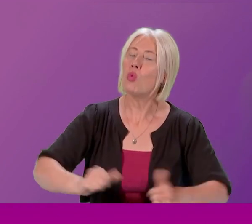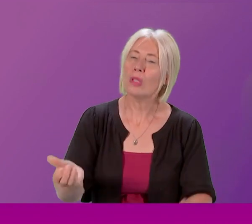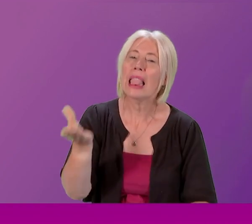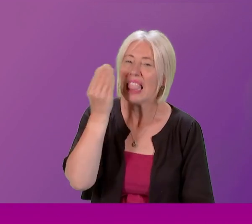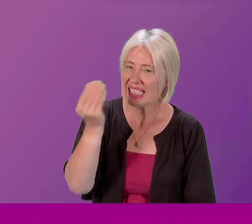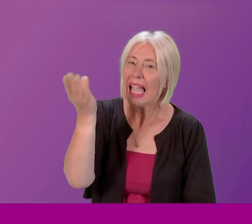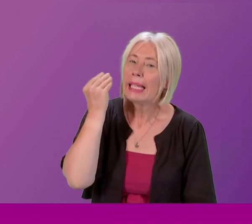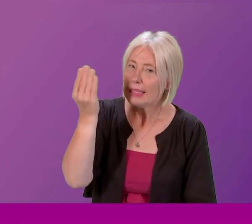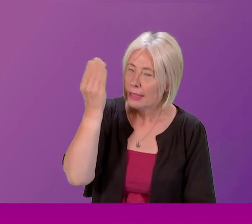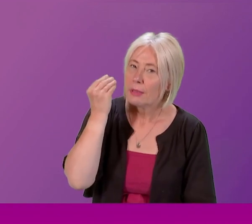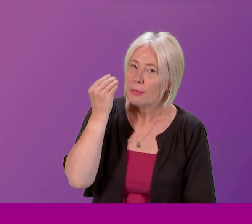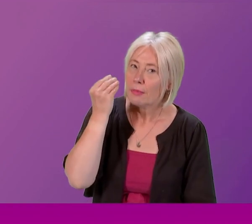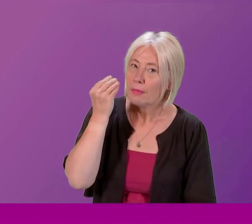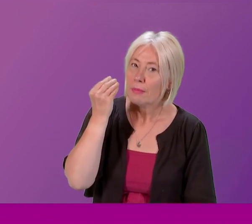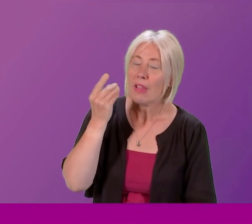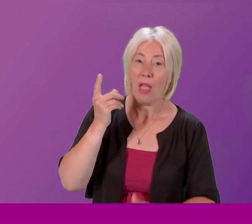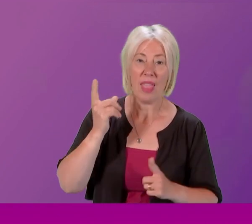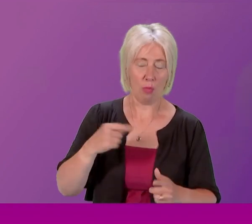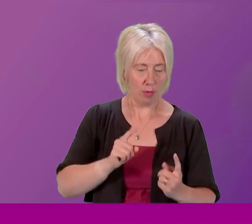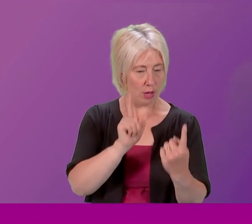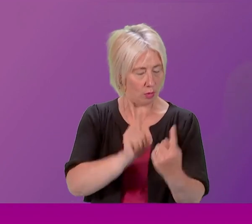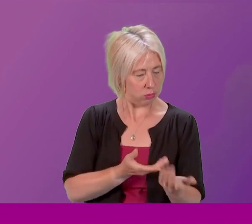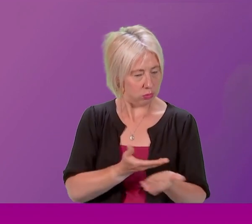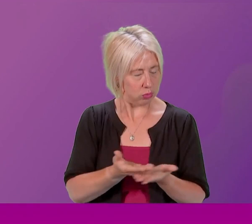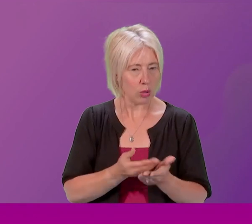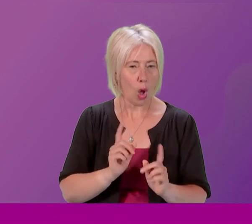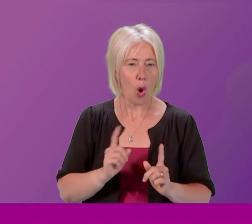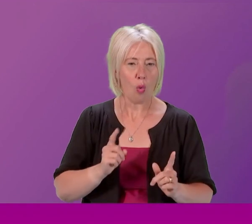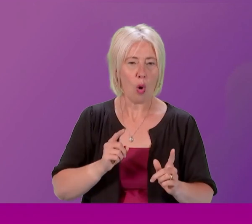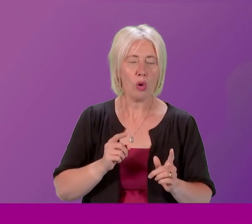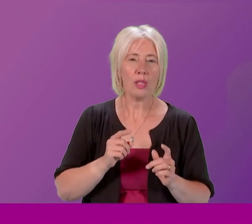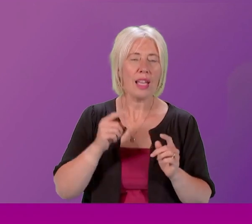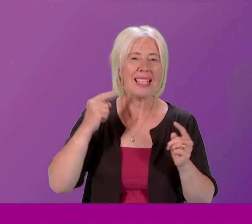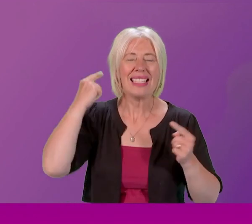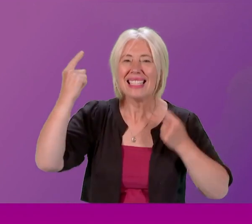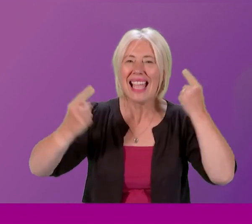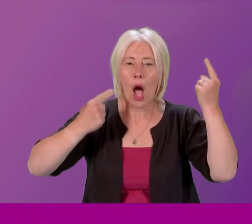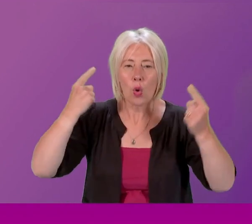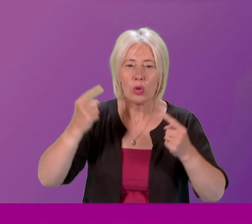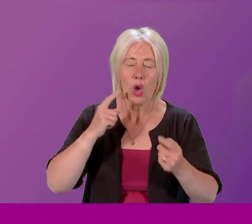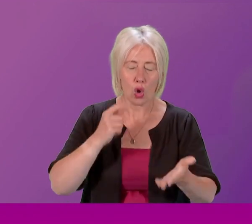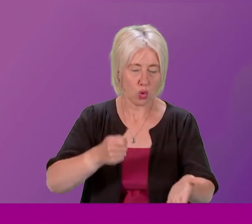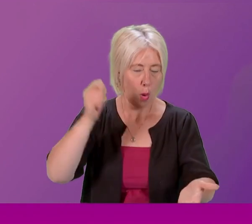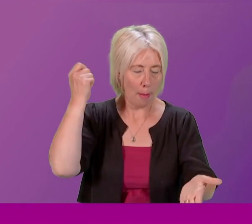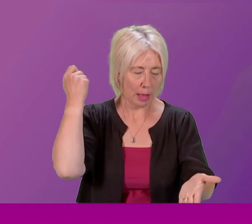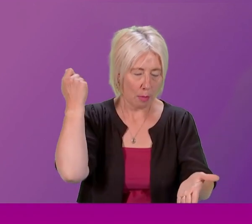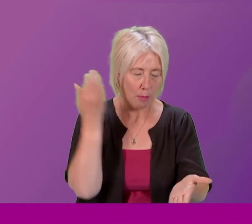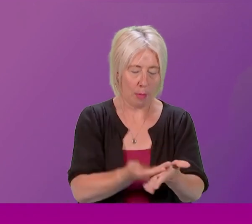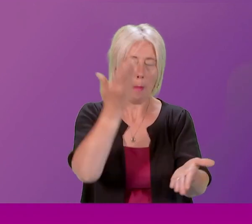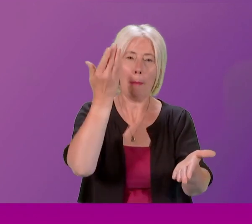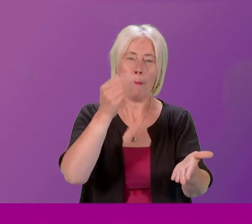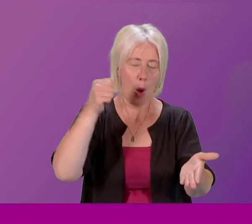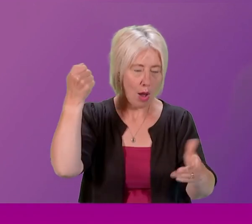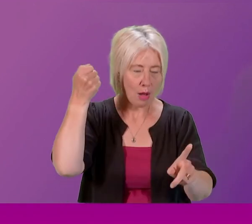listener. And what we just worked on was listening to the resonance of sound. So striking something, so someone might